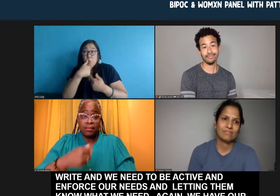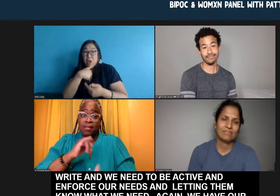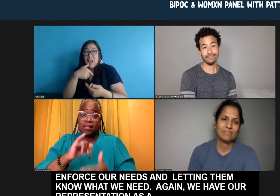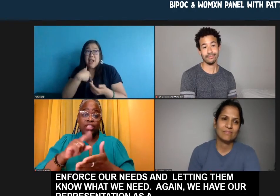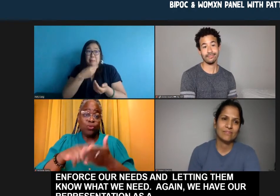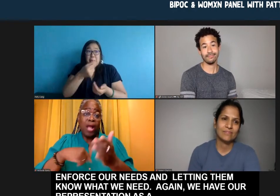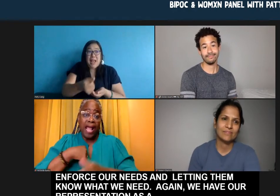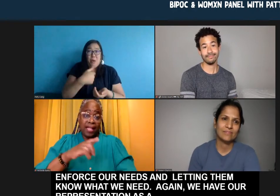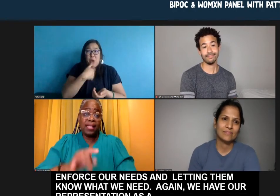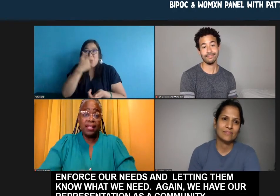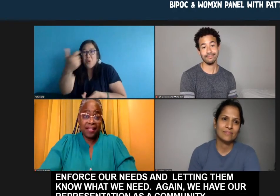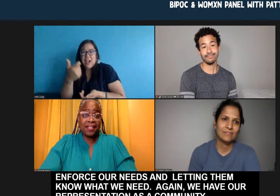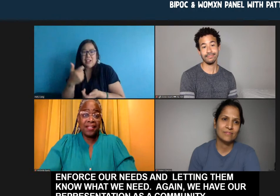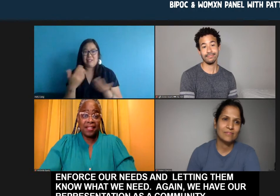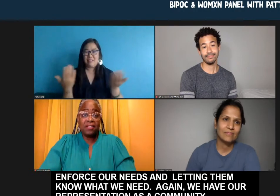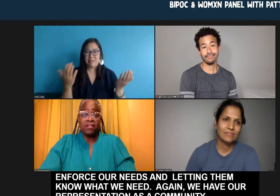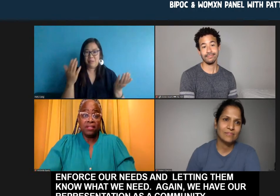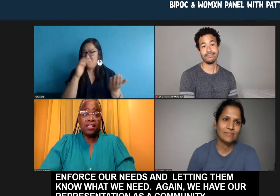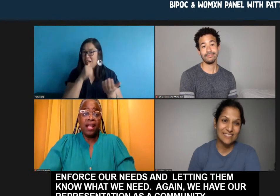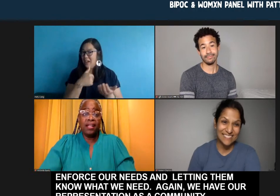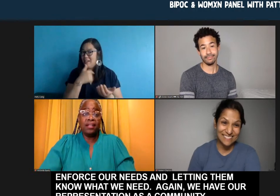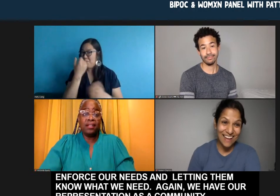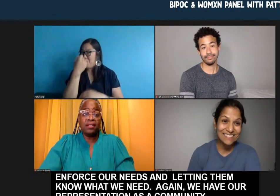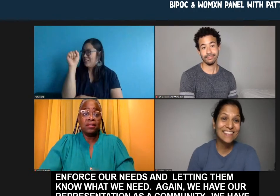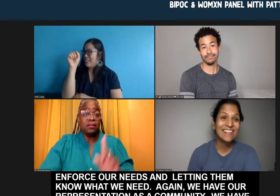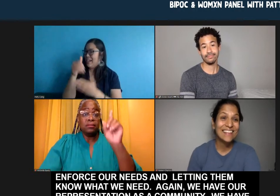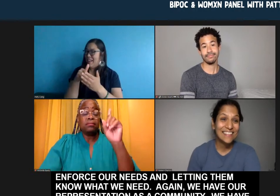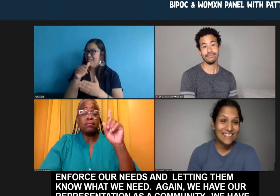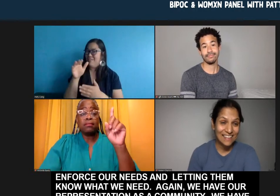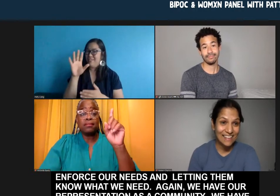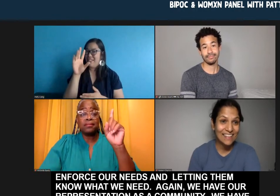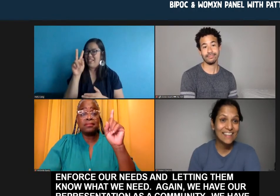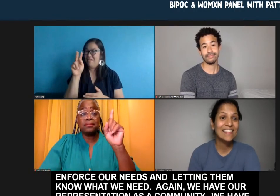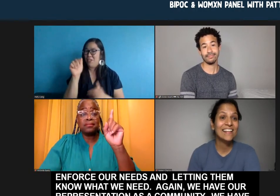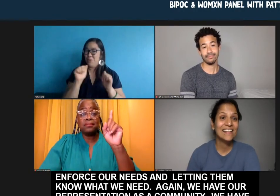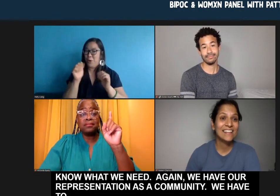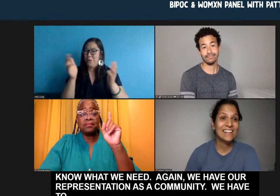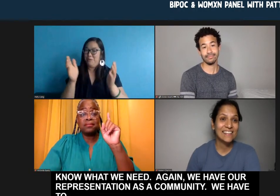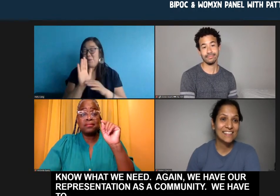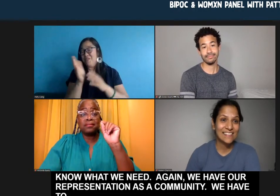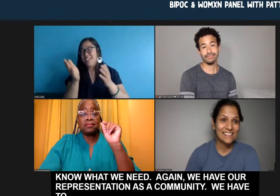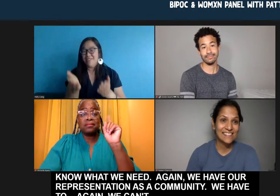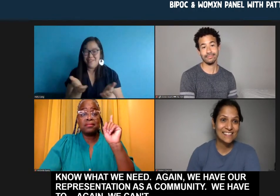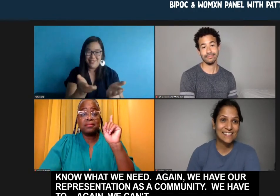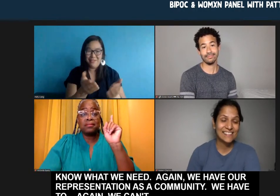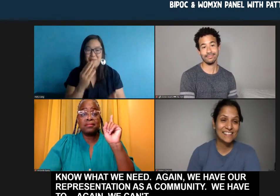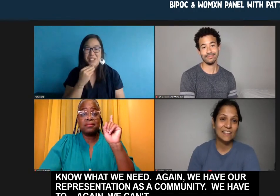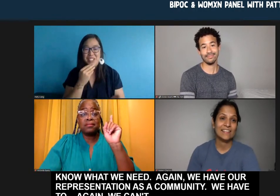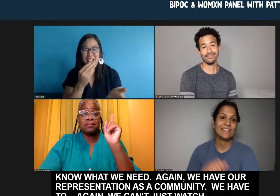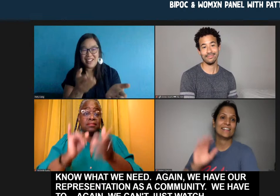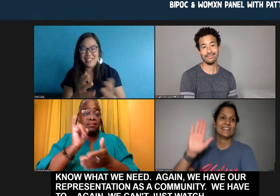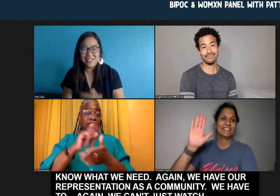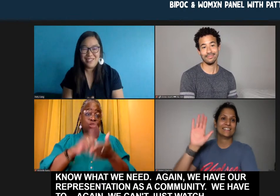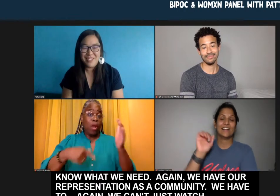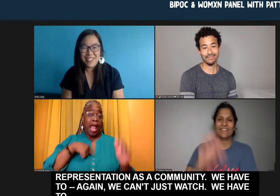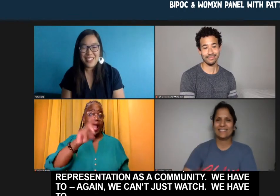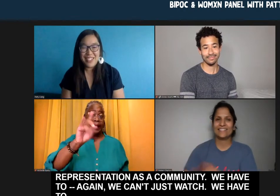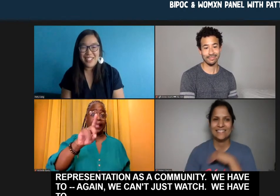we have to, again, we can't just watch, we have to protest, yes. And maybe our TV shows are protest in a